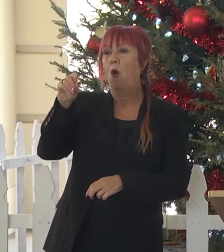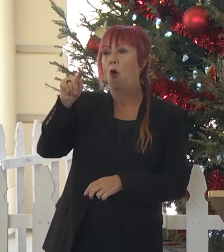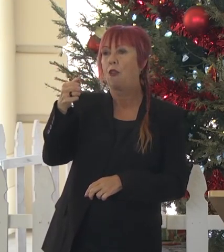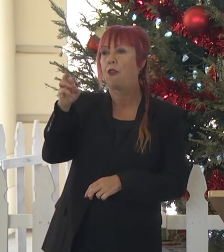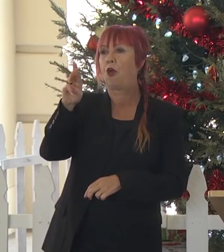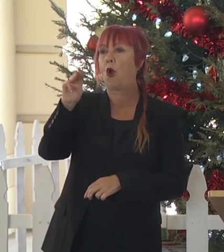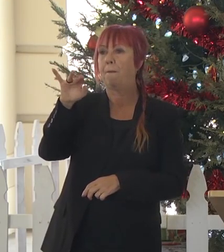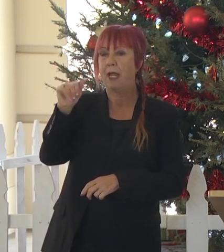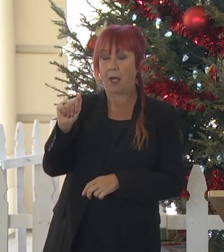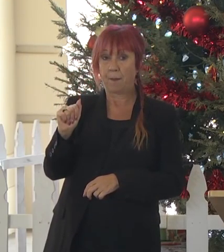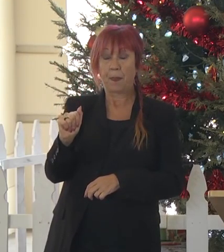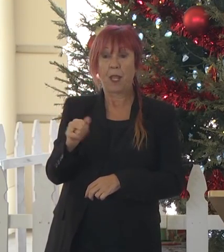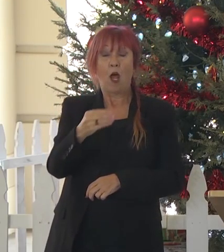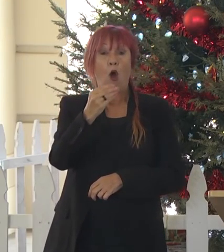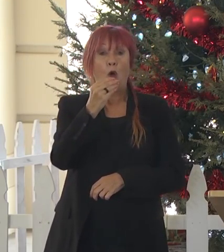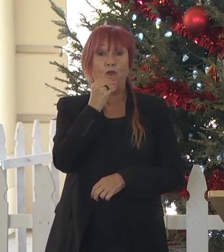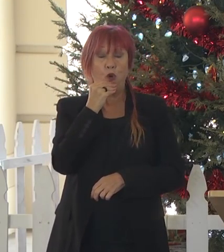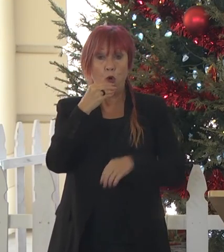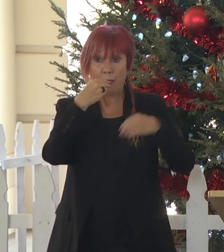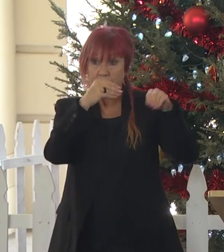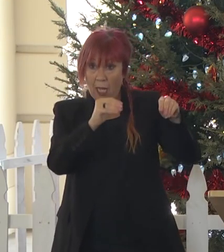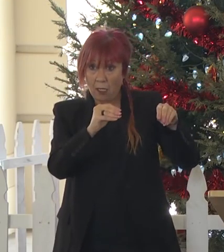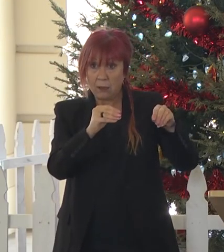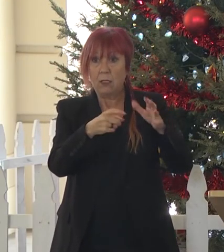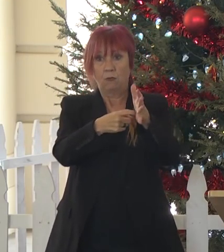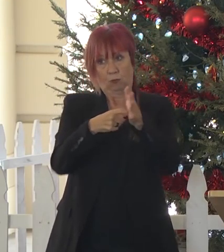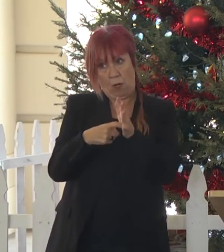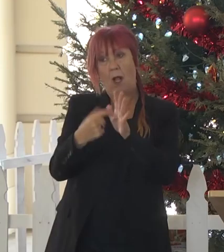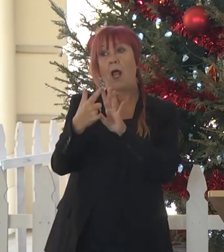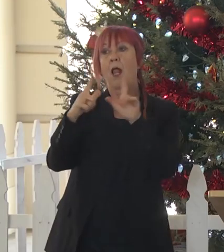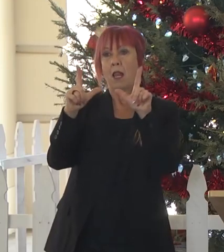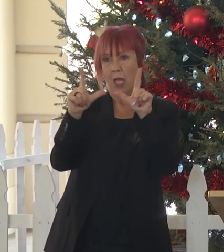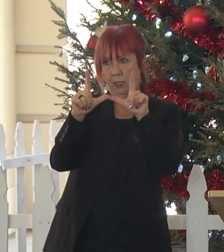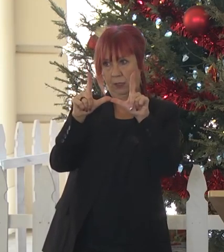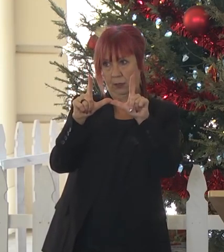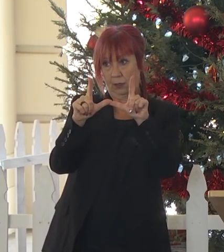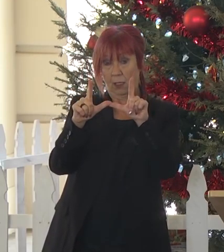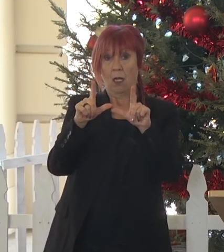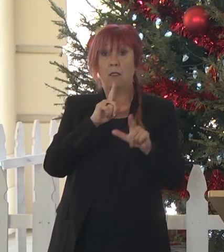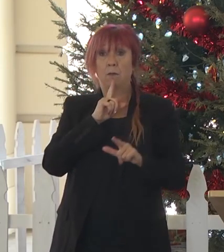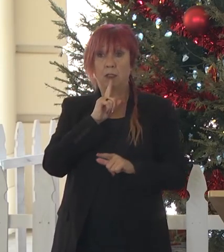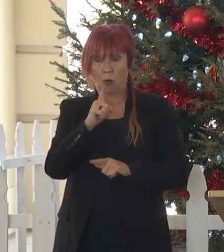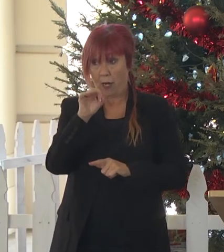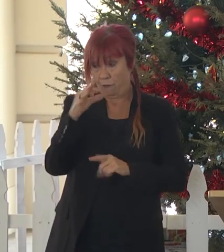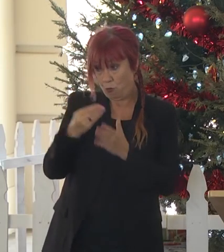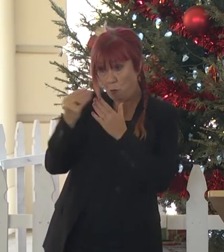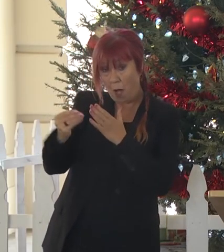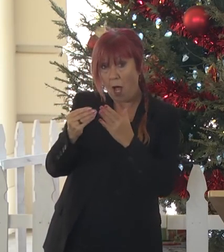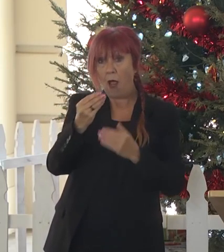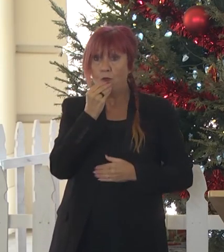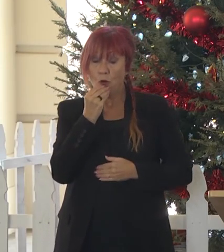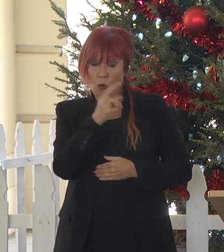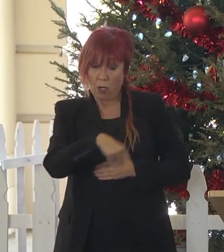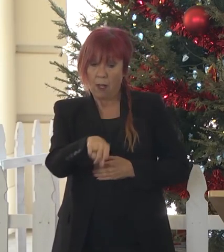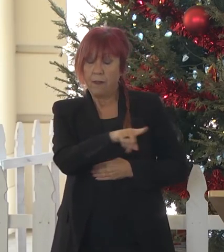Food cart vendors are required to be licensed. So please make sure if you're buying food that they have